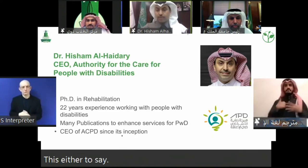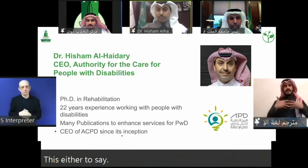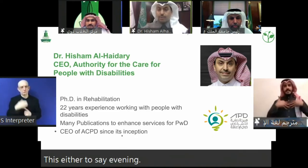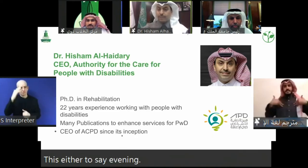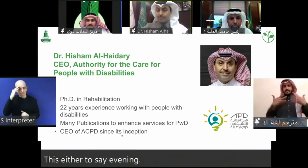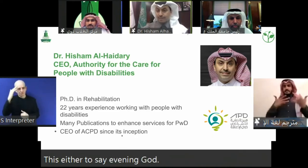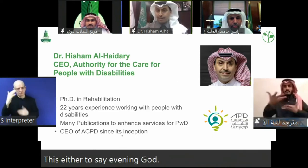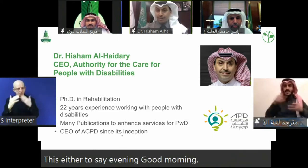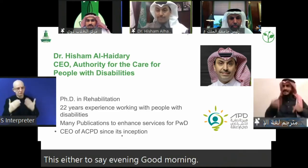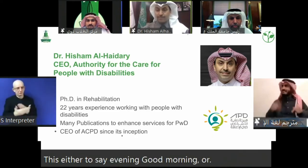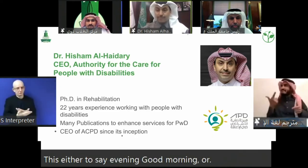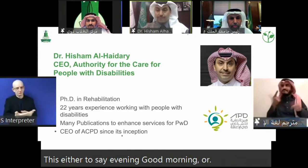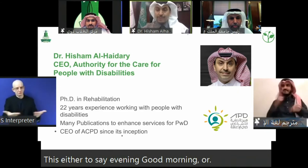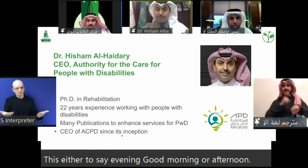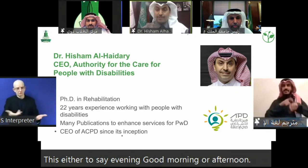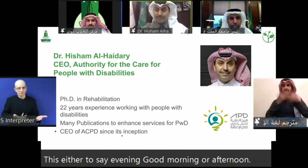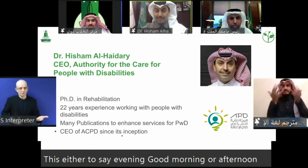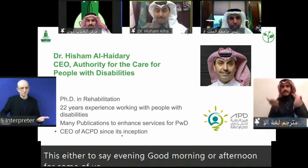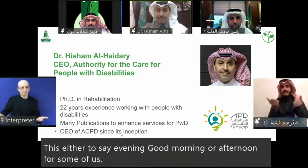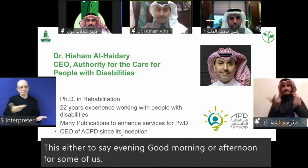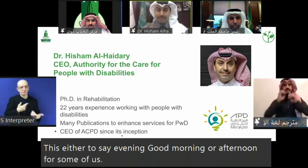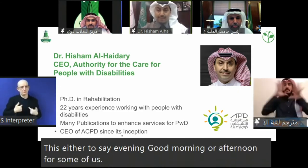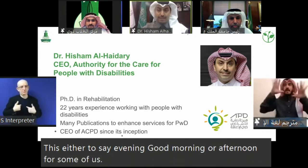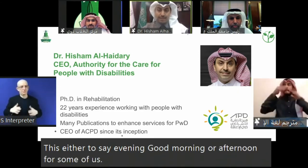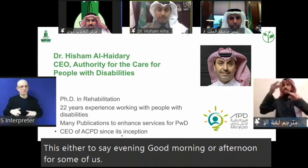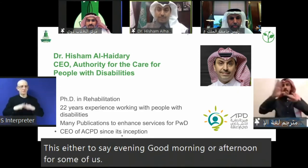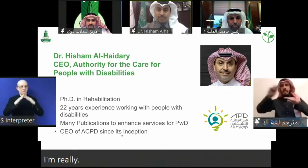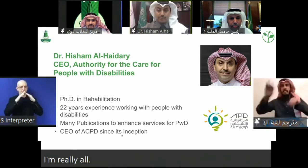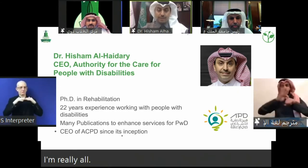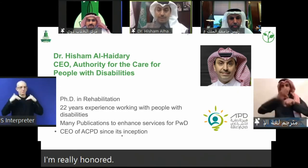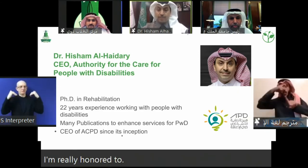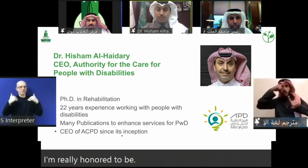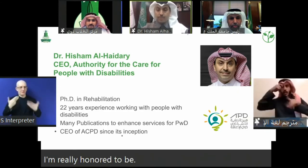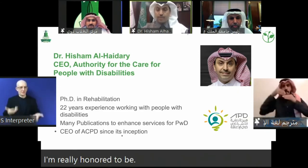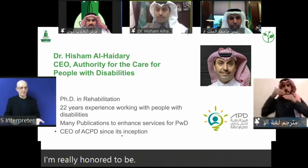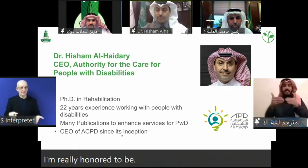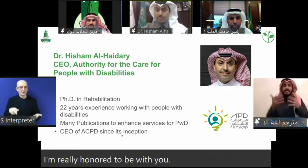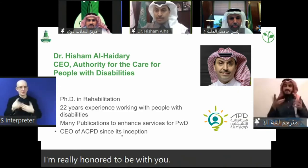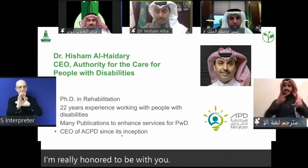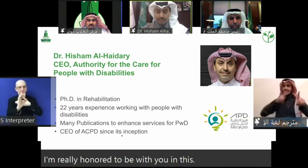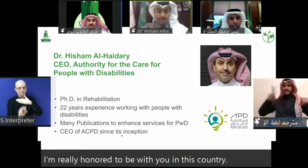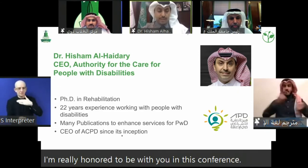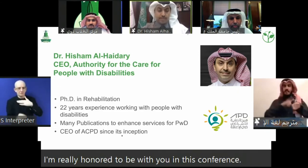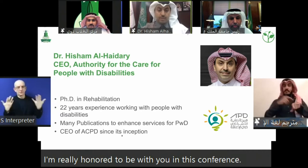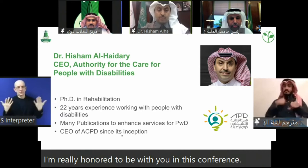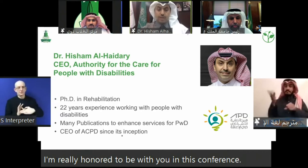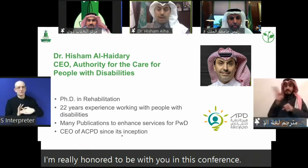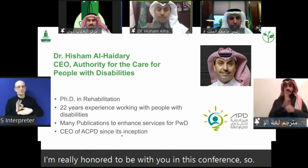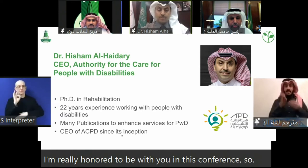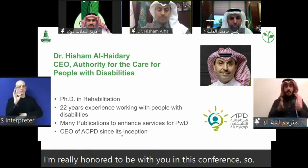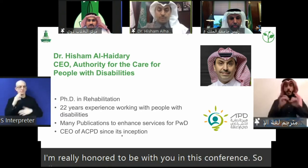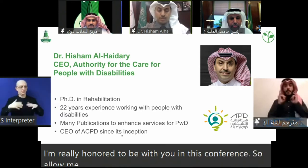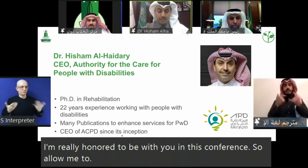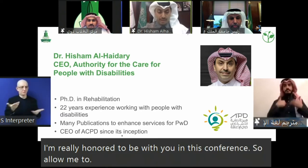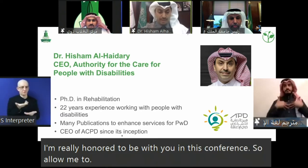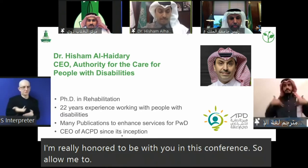evening or morning or afternoon for some of us. I'm really honored to be with you in this conference. So allow me